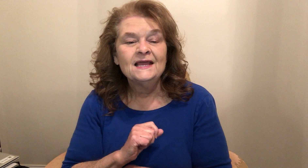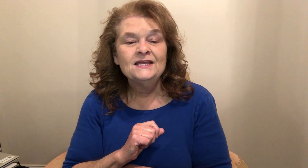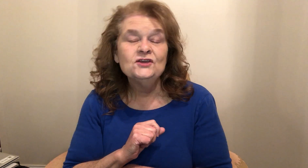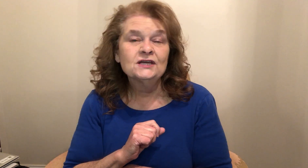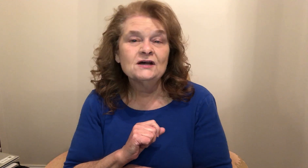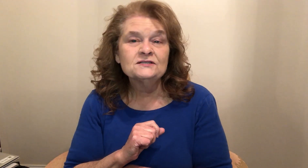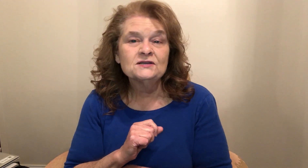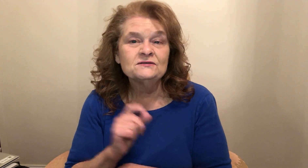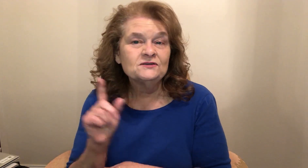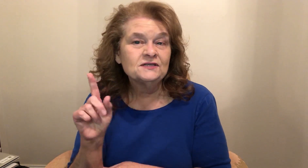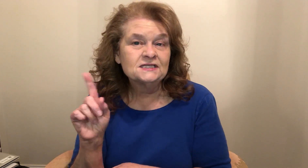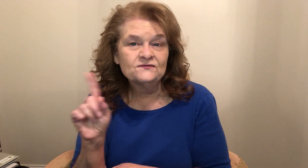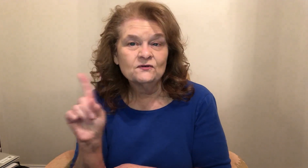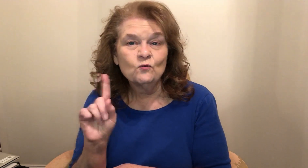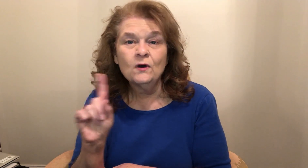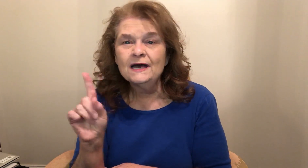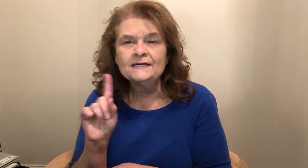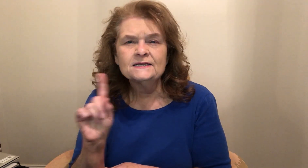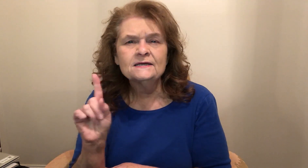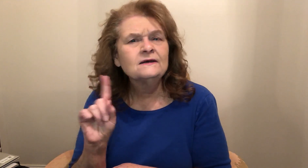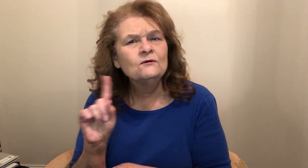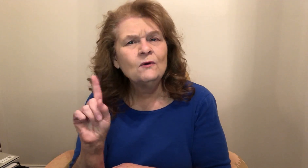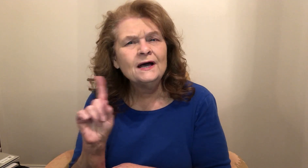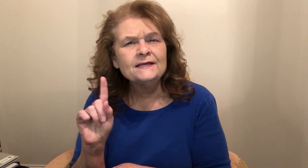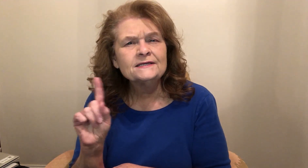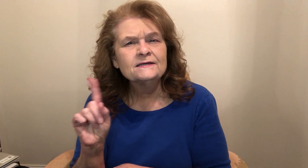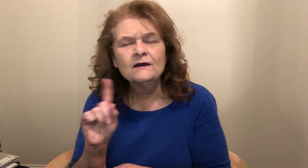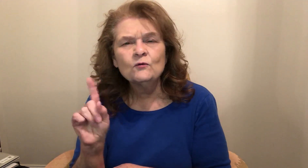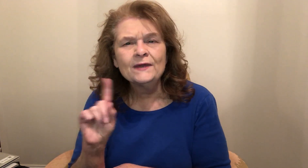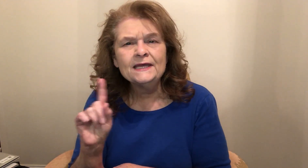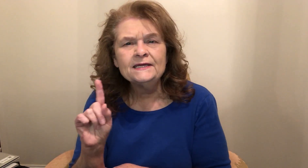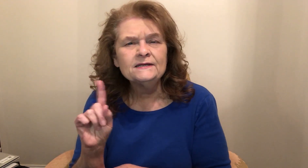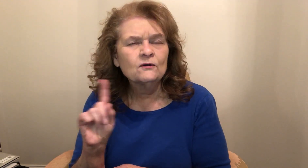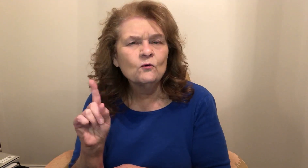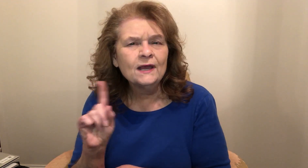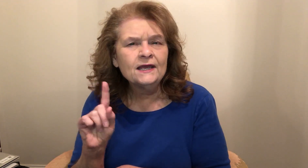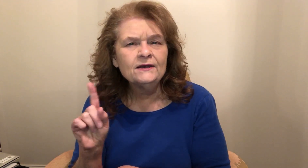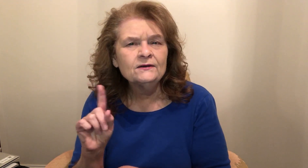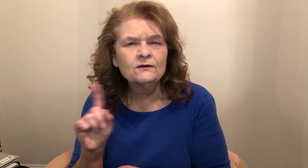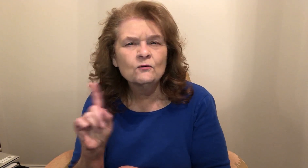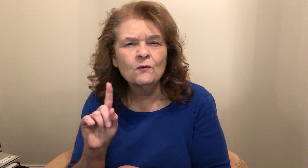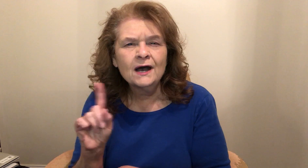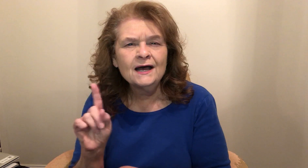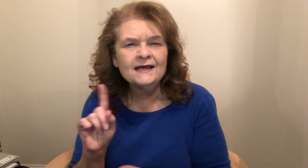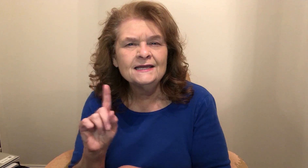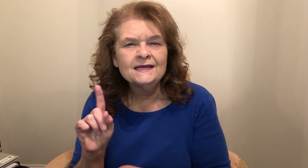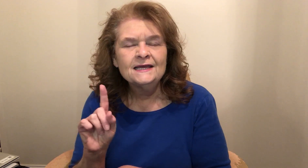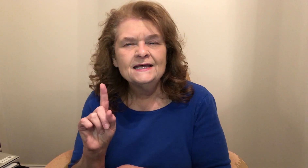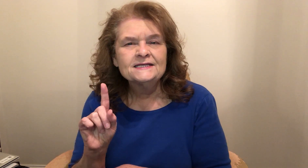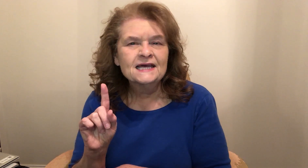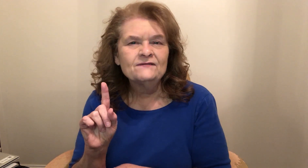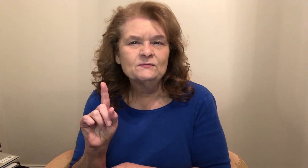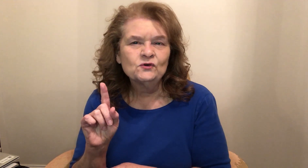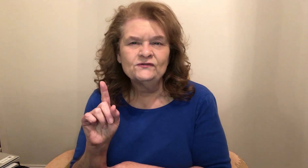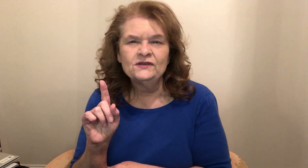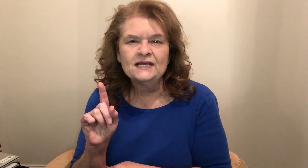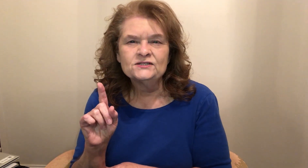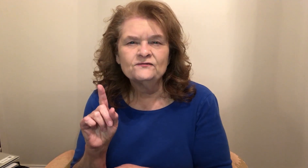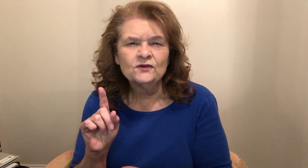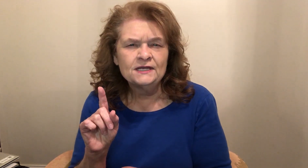You could also do this for what, or when, or where, or why. It's kind of abbreviation for